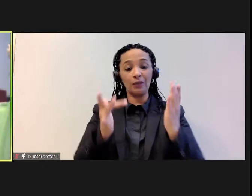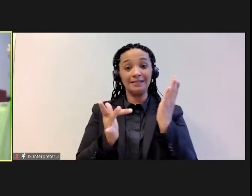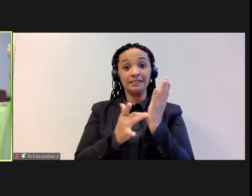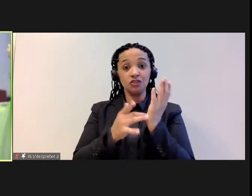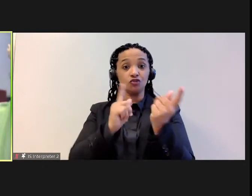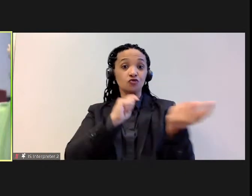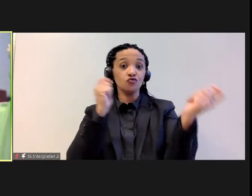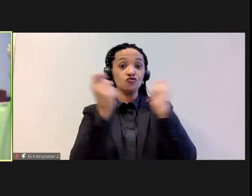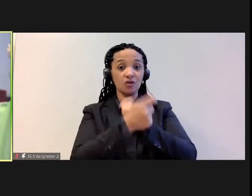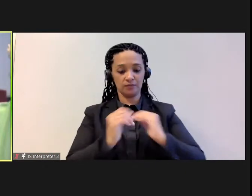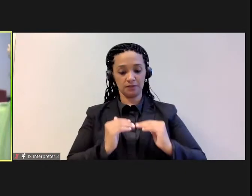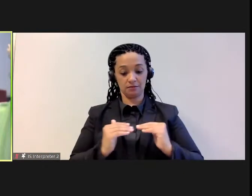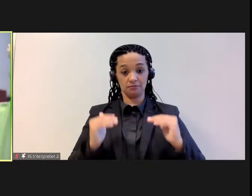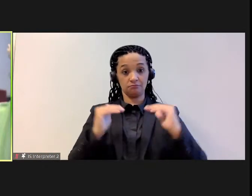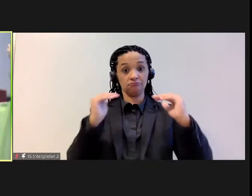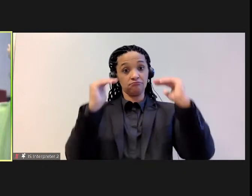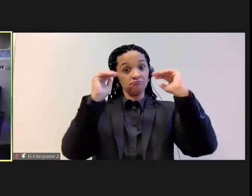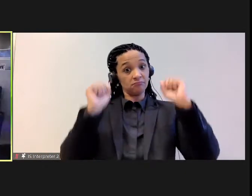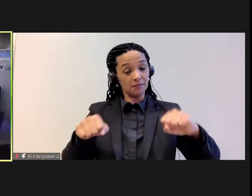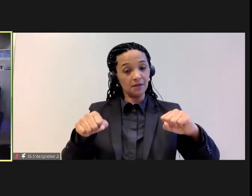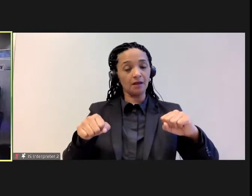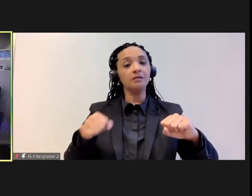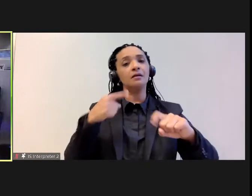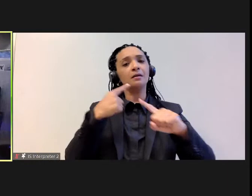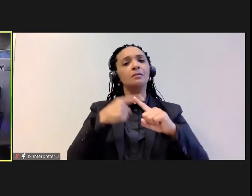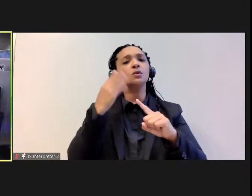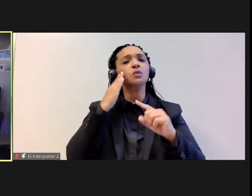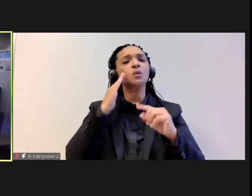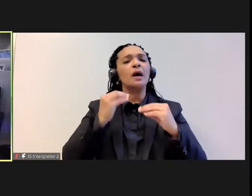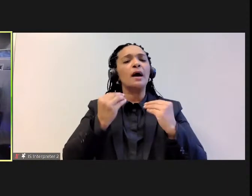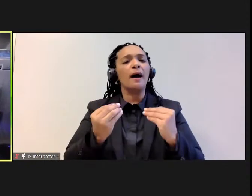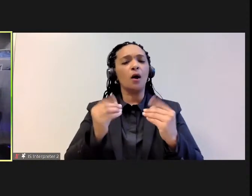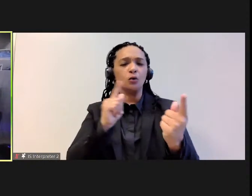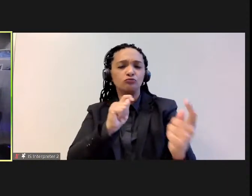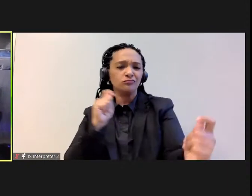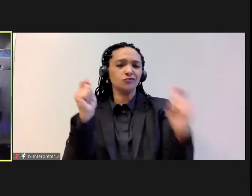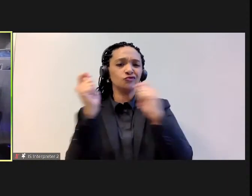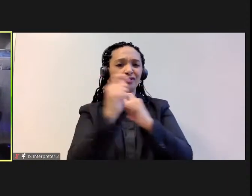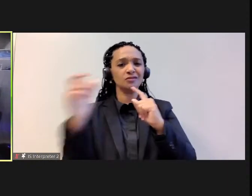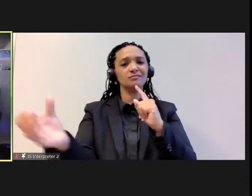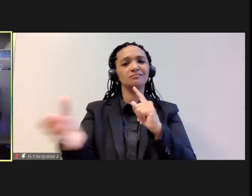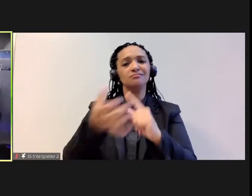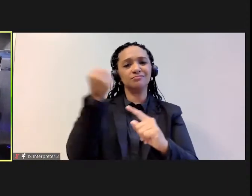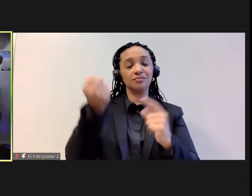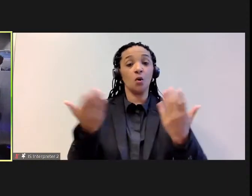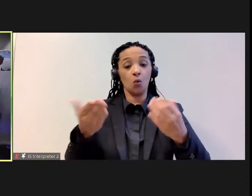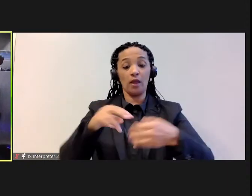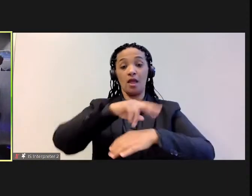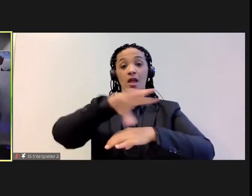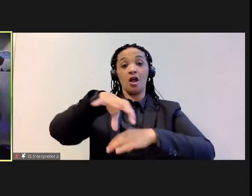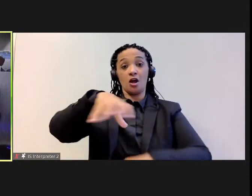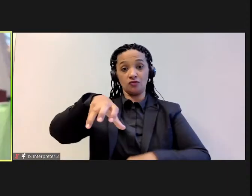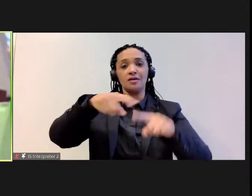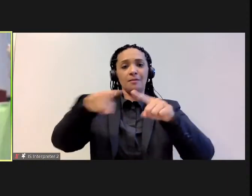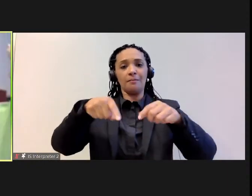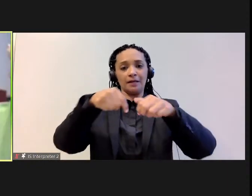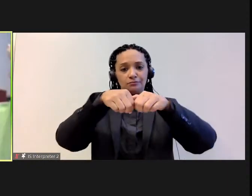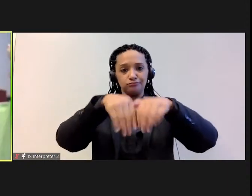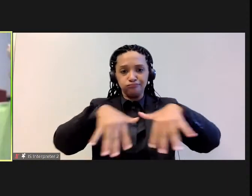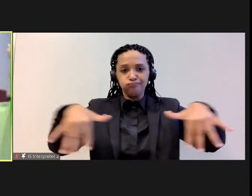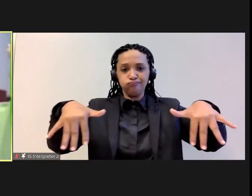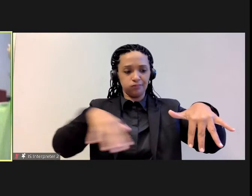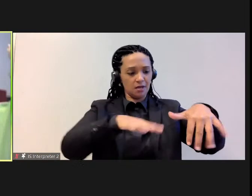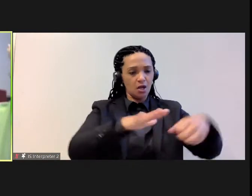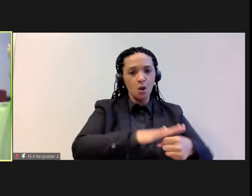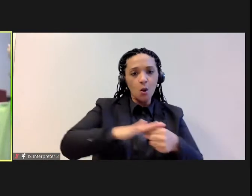all levels as part of this compact? And this, especially or specifically at the subnational level. But on top of that, how do we